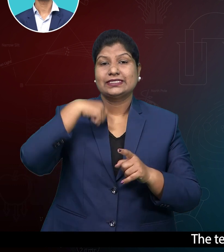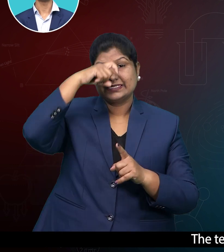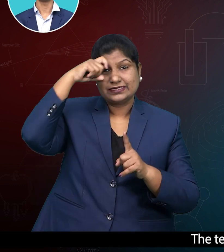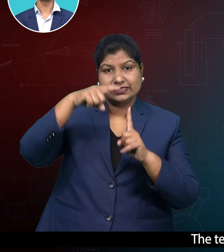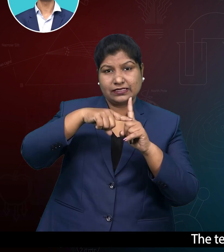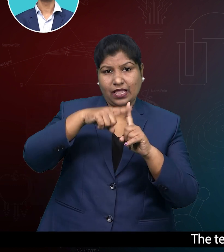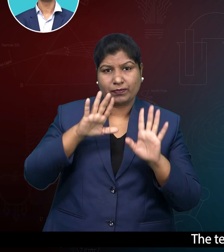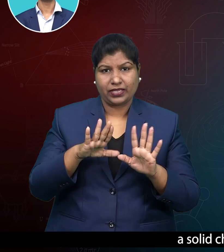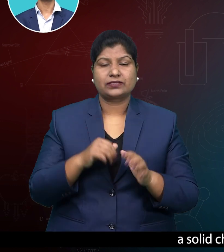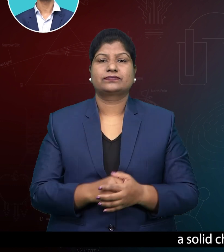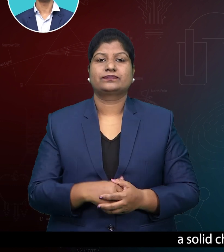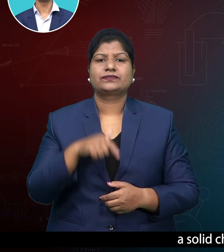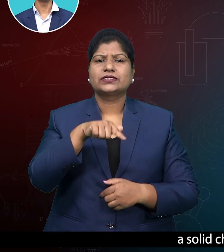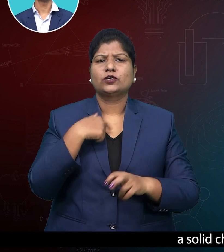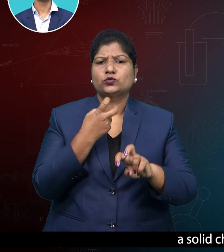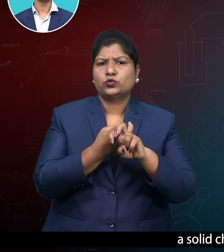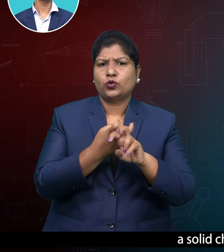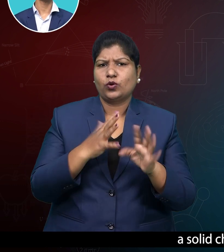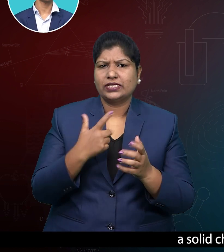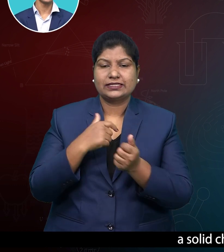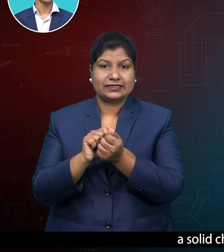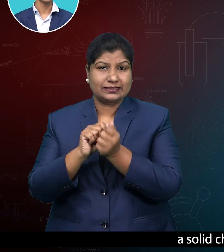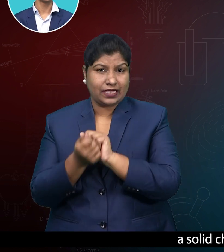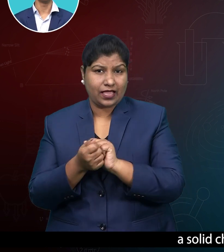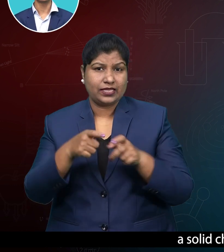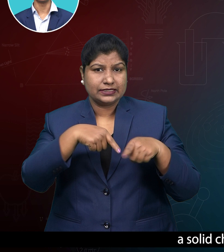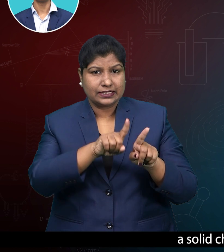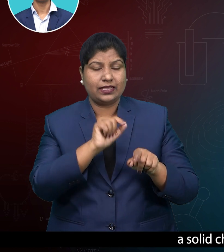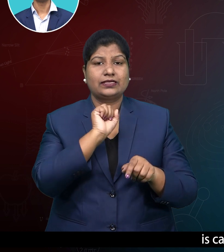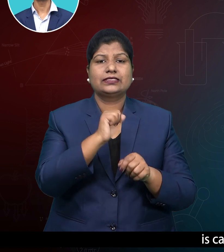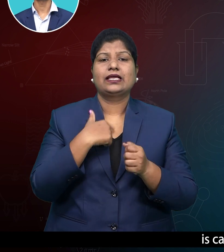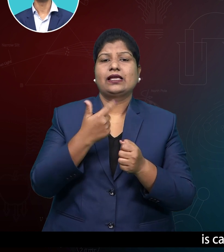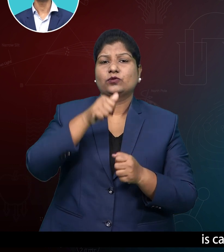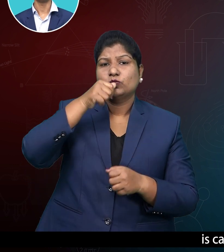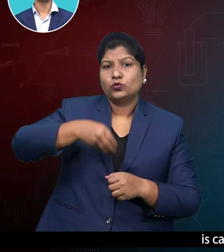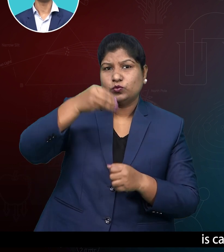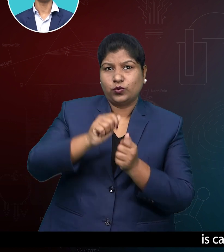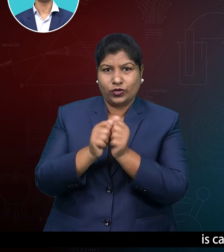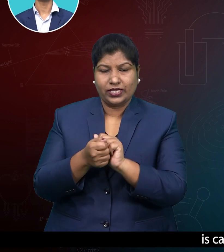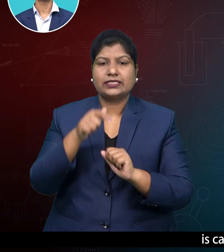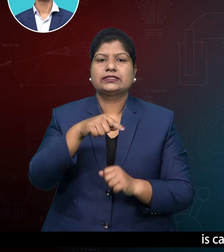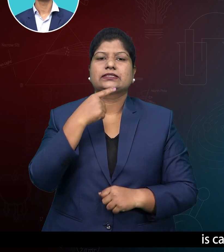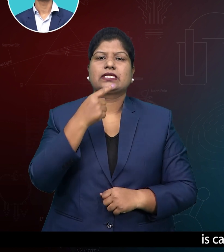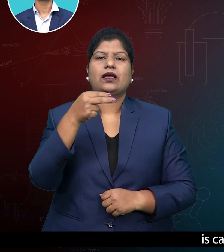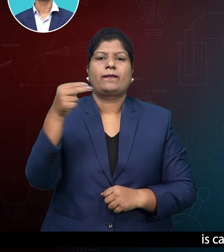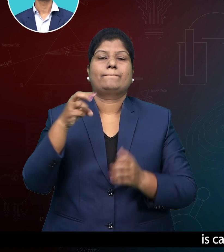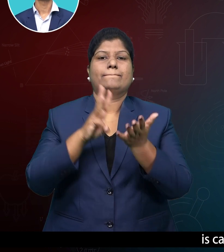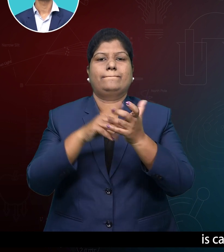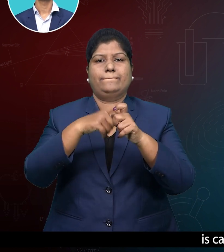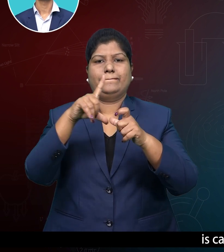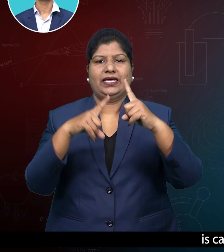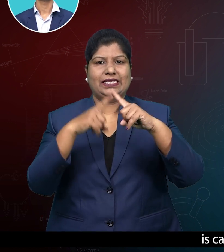temperature at which a solid changes its state to liquid is called melting point.